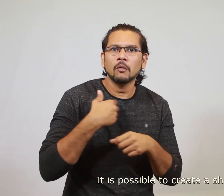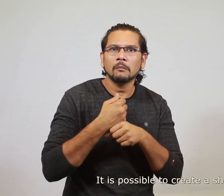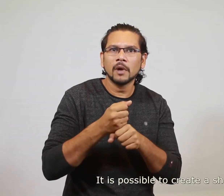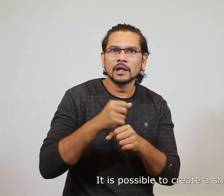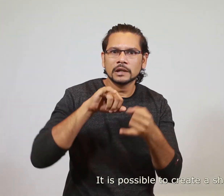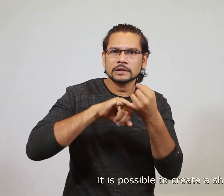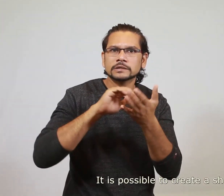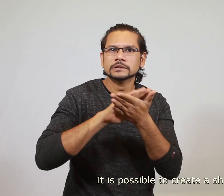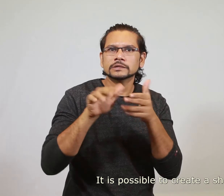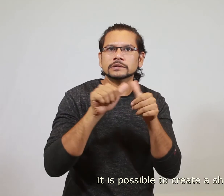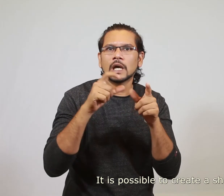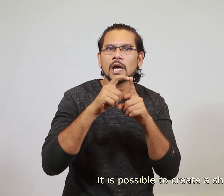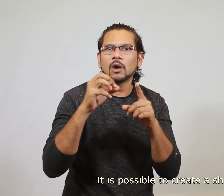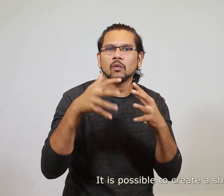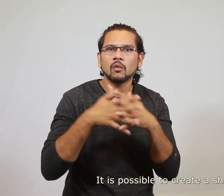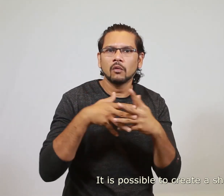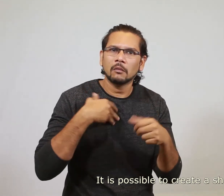It is possible to create a shadow